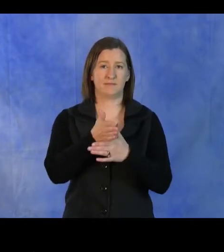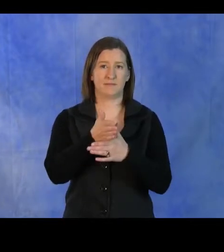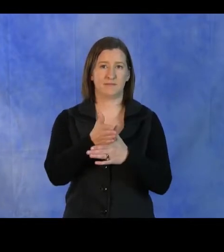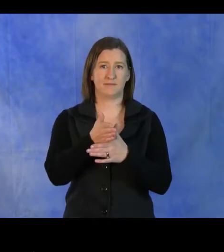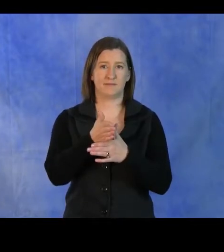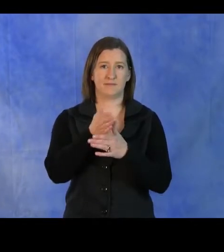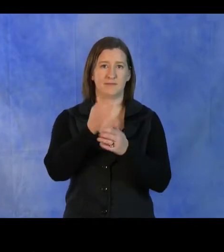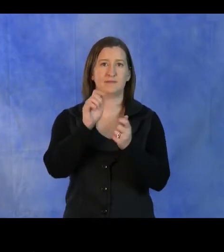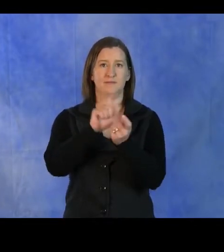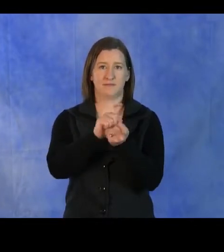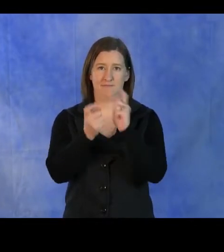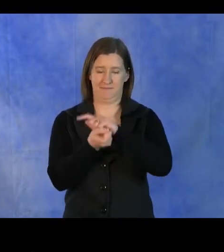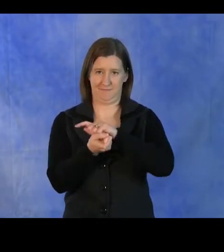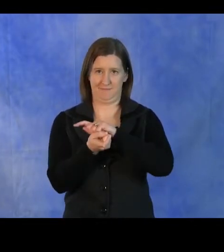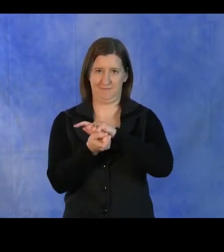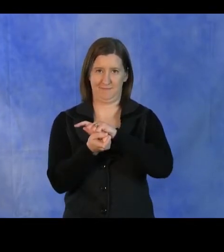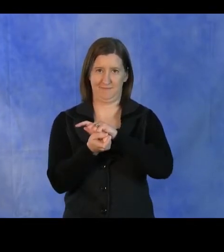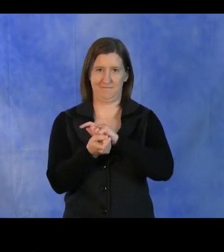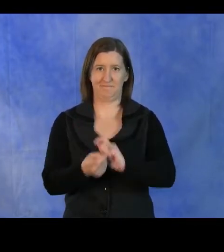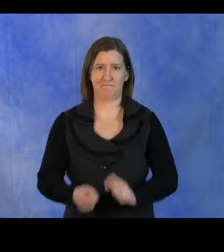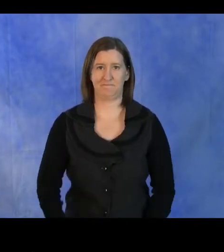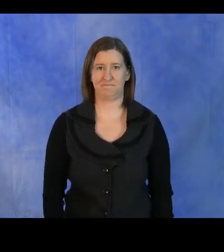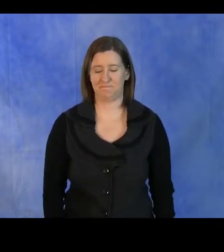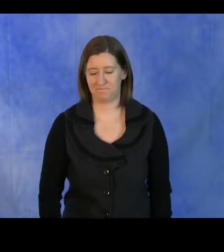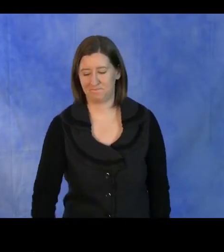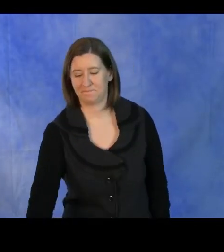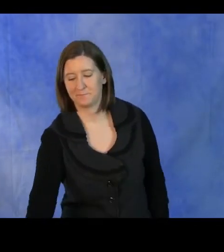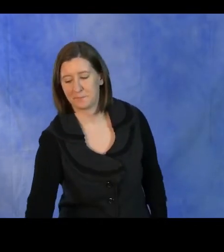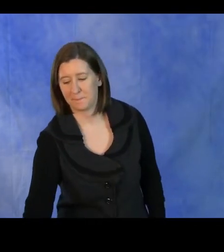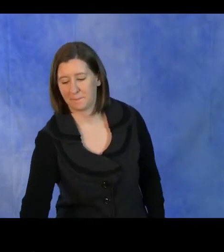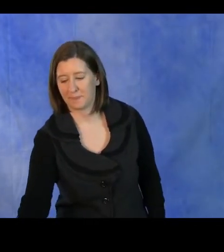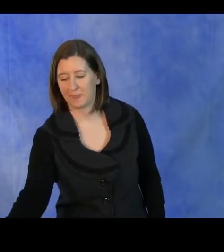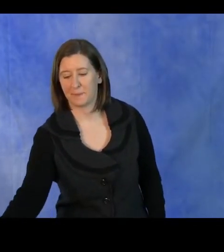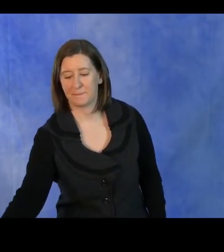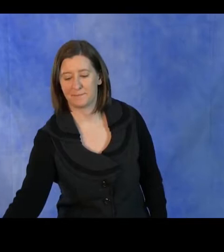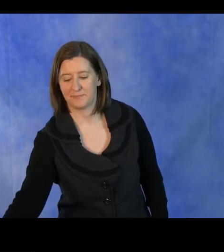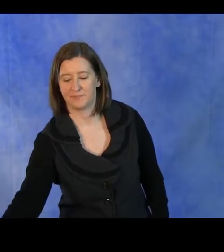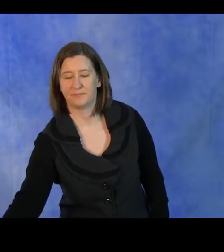Students, Definitions, Interventions, and Modifications.